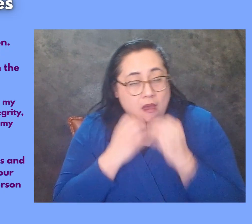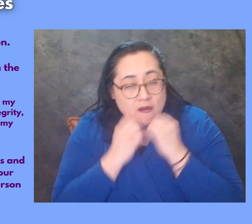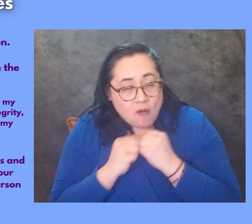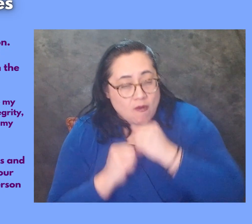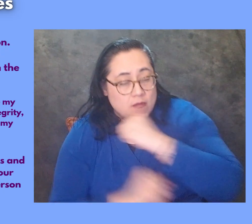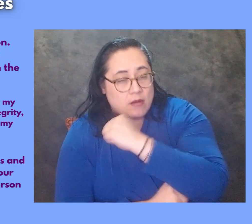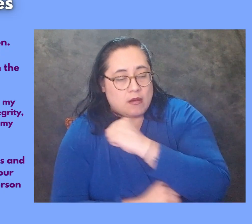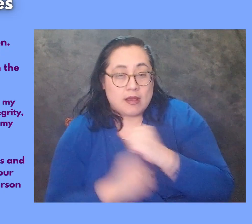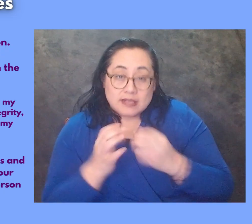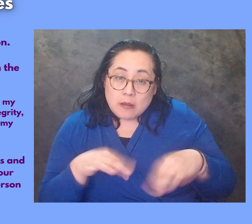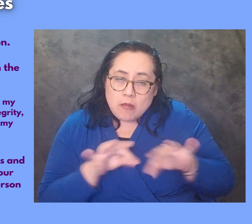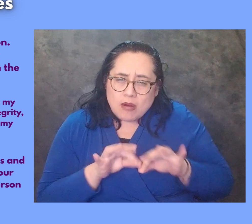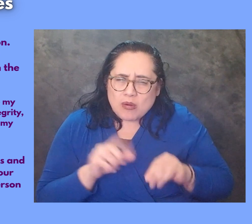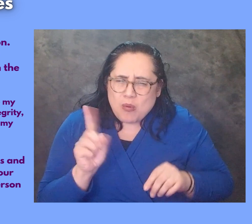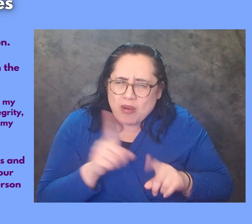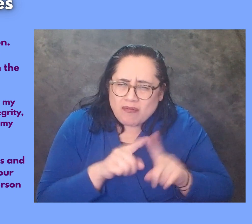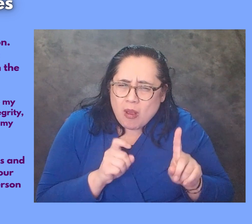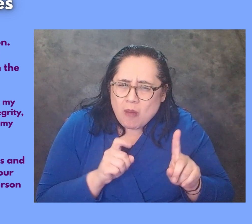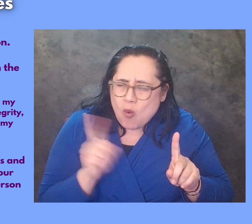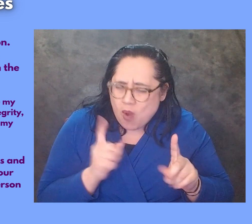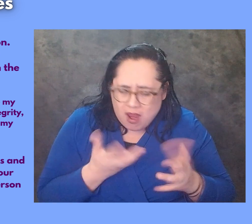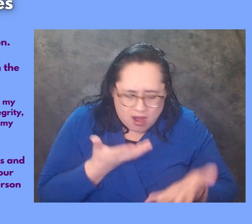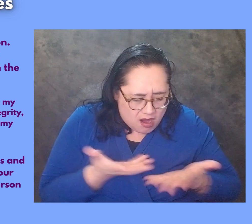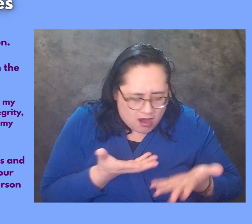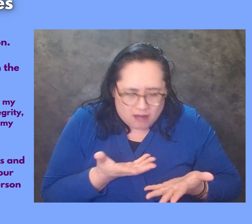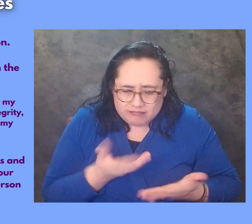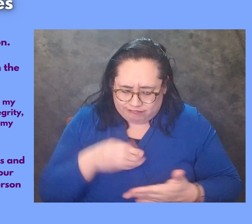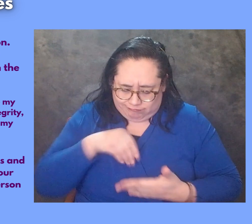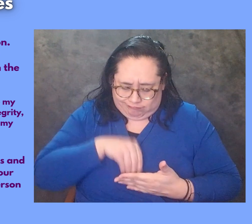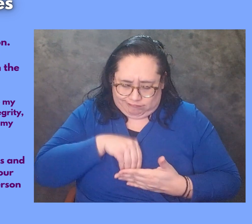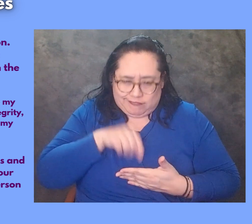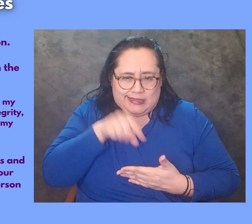you. Something is so